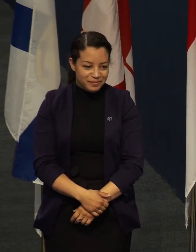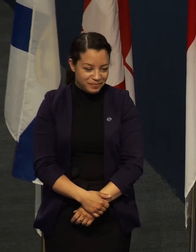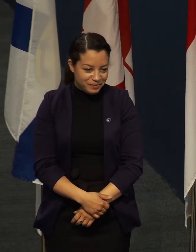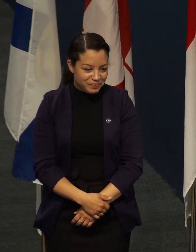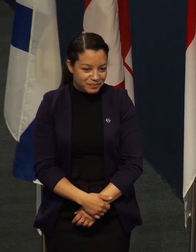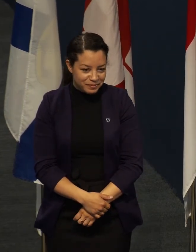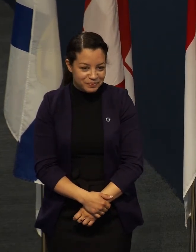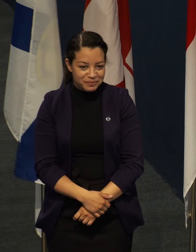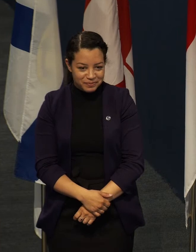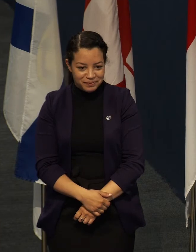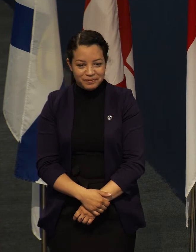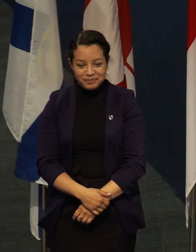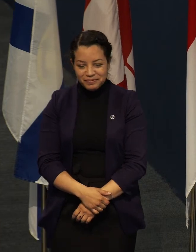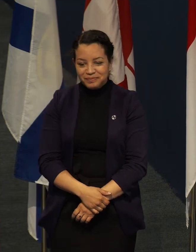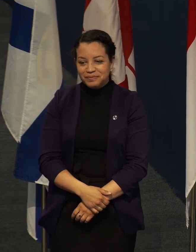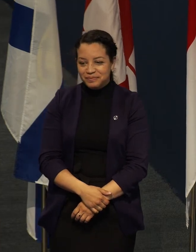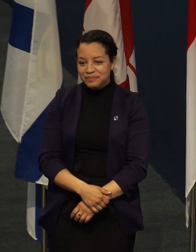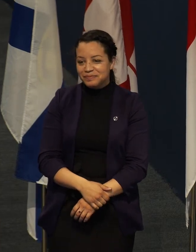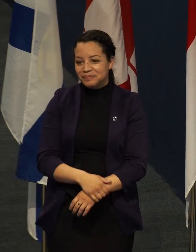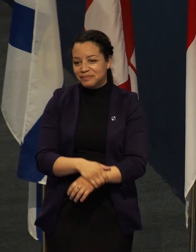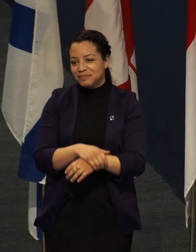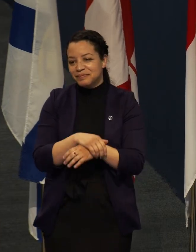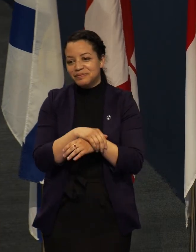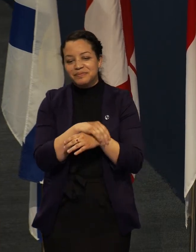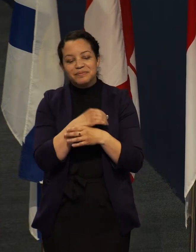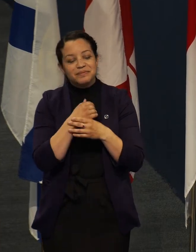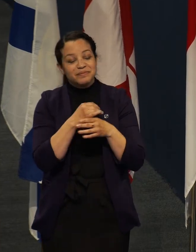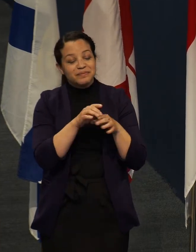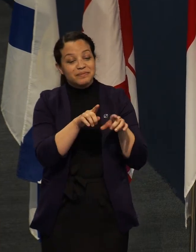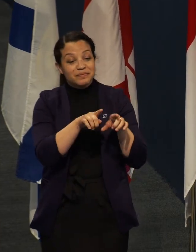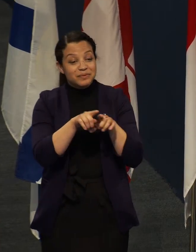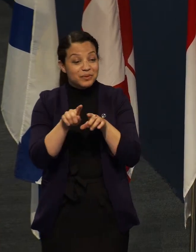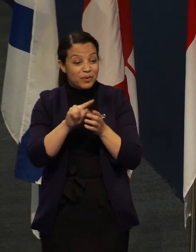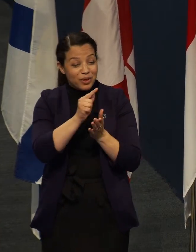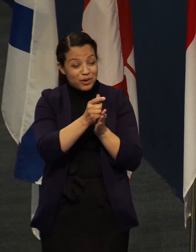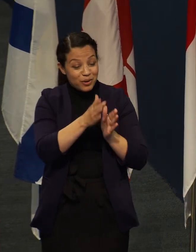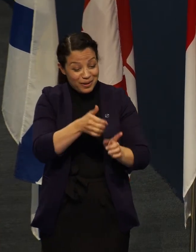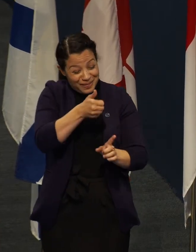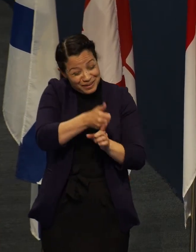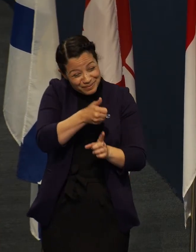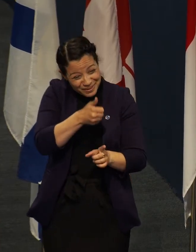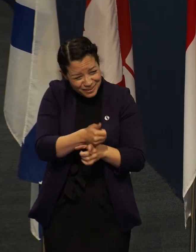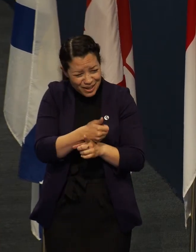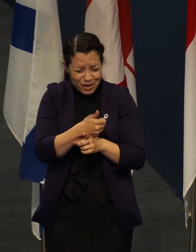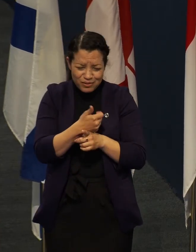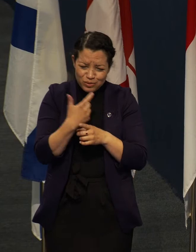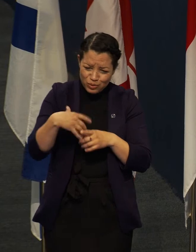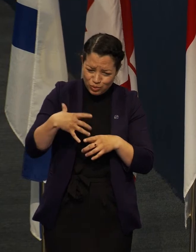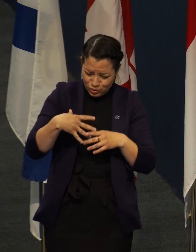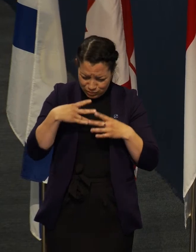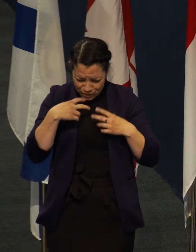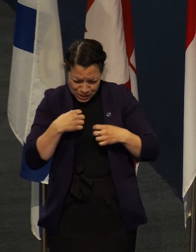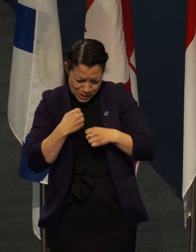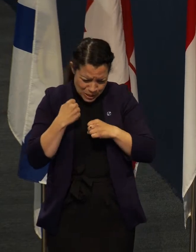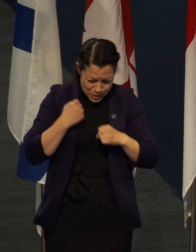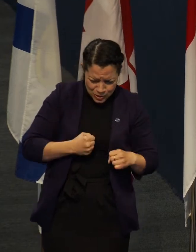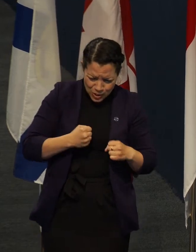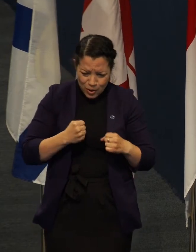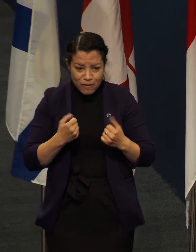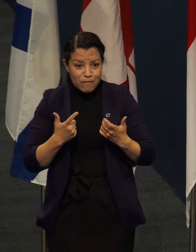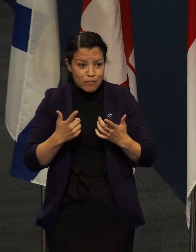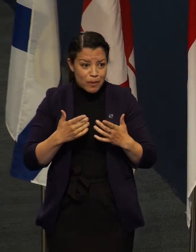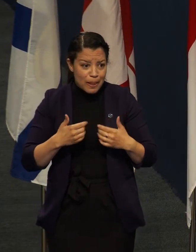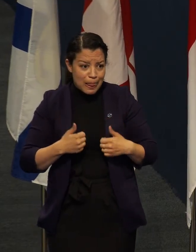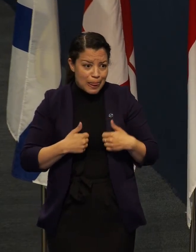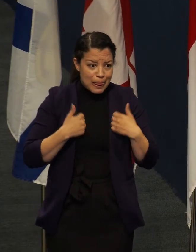Ultimately, it is the thanks to the inner strength that each of our graduates has found to balance competing priorities,